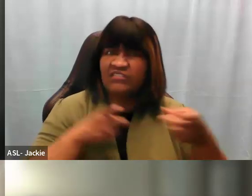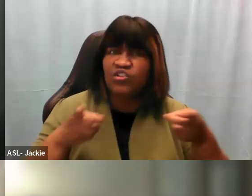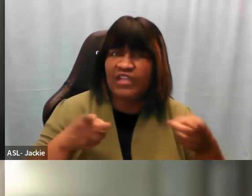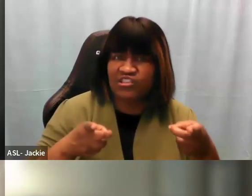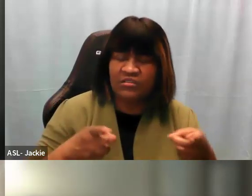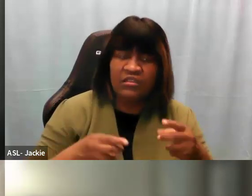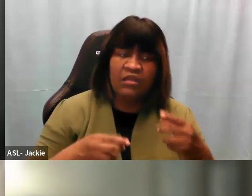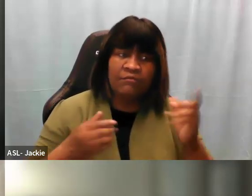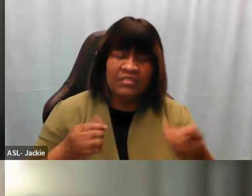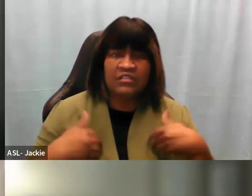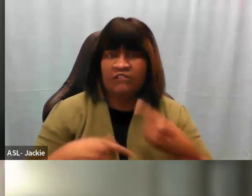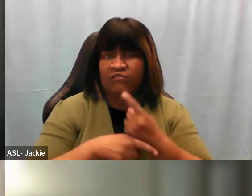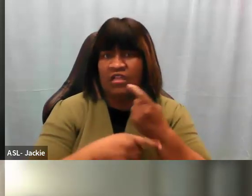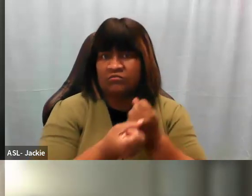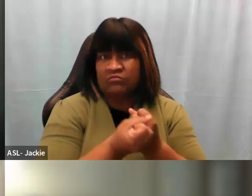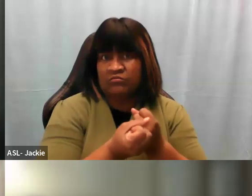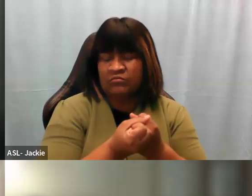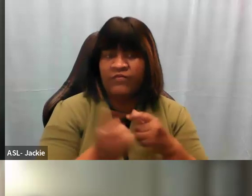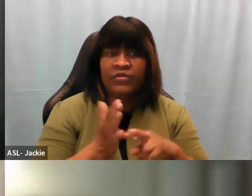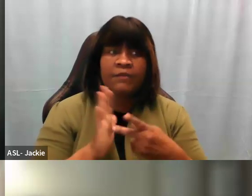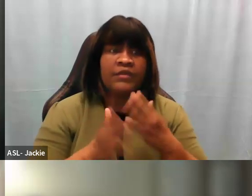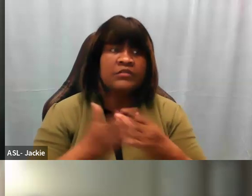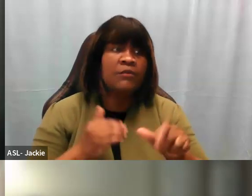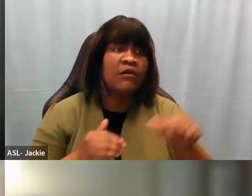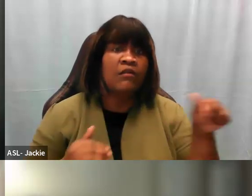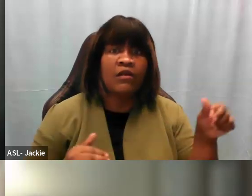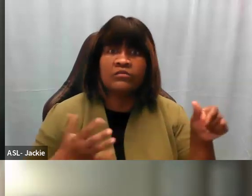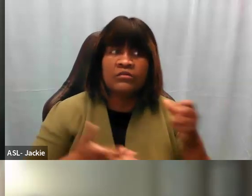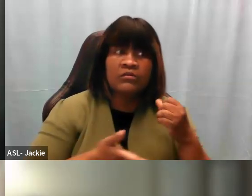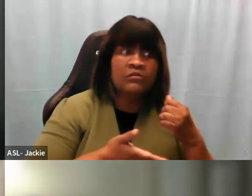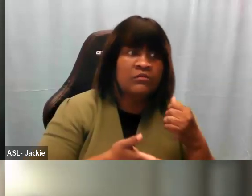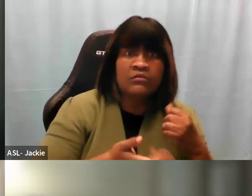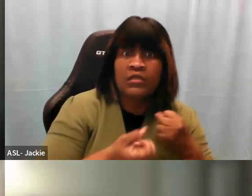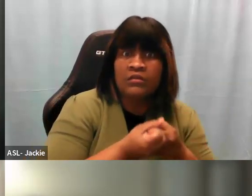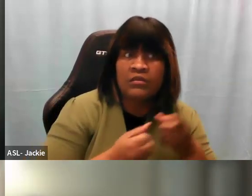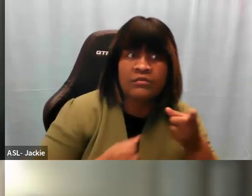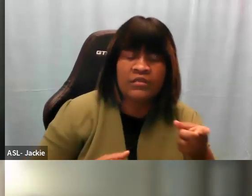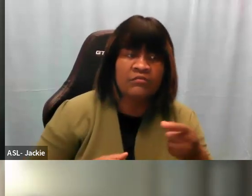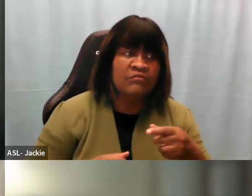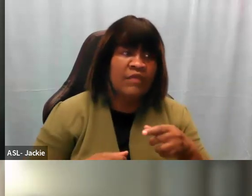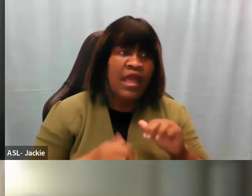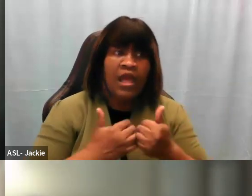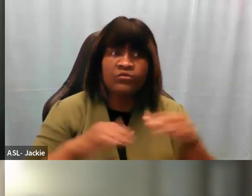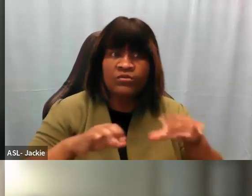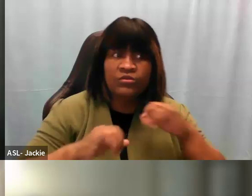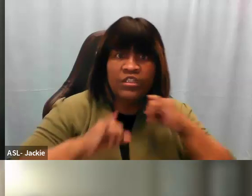with the right support. So this may mean that somebody else also helps them with the interviewing